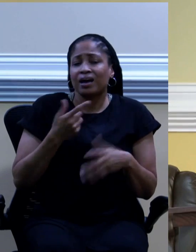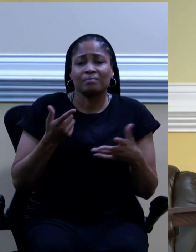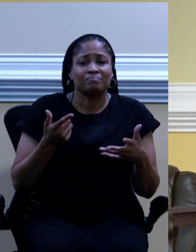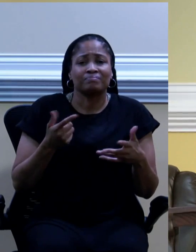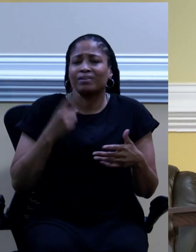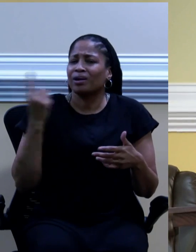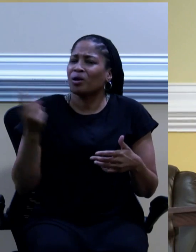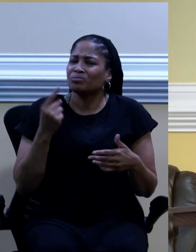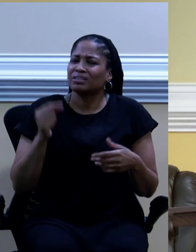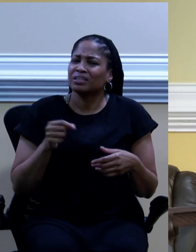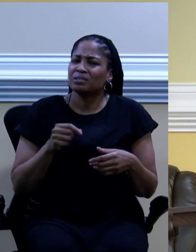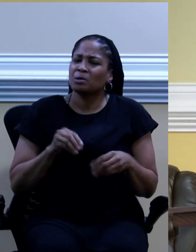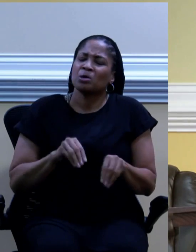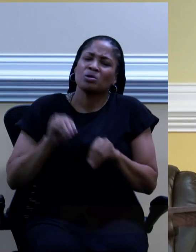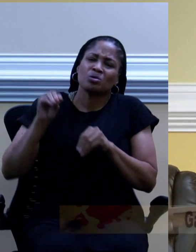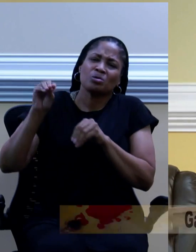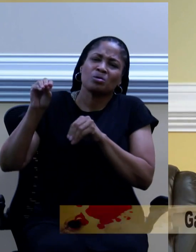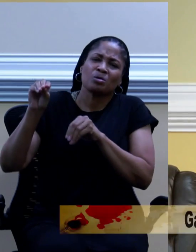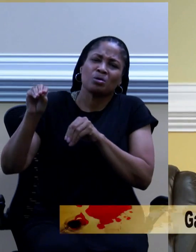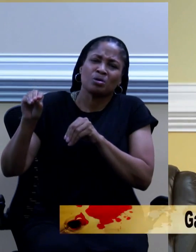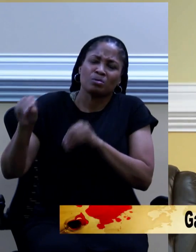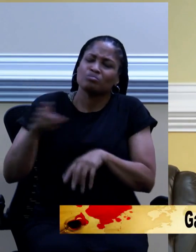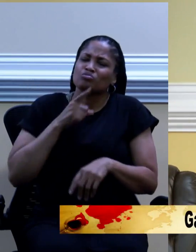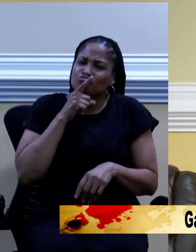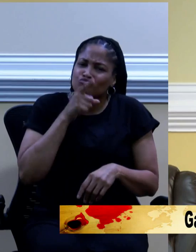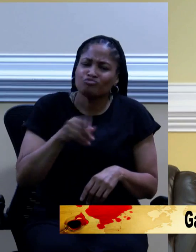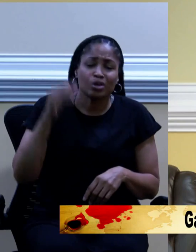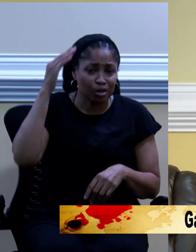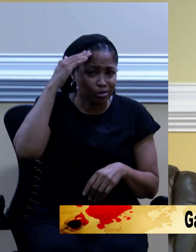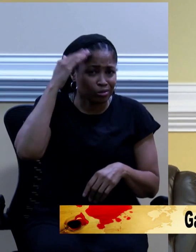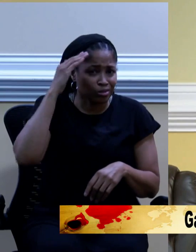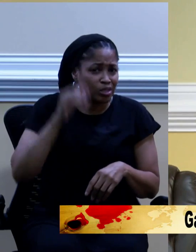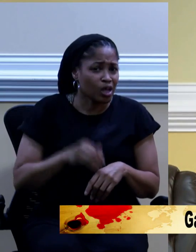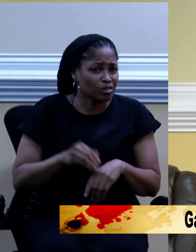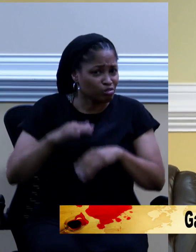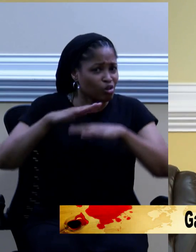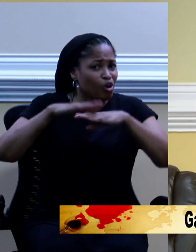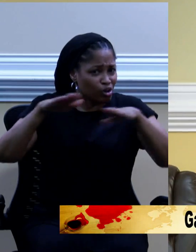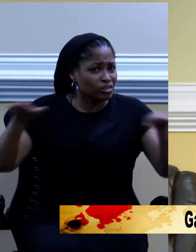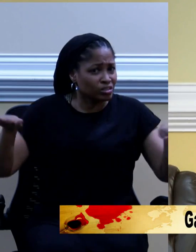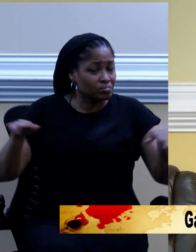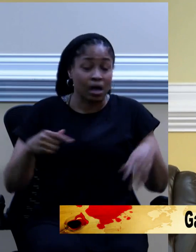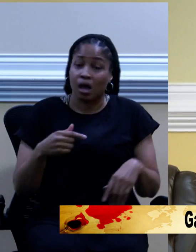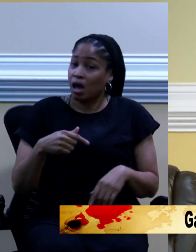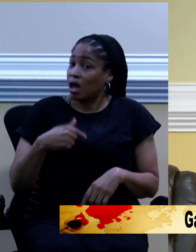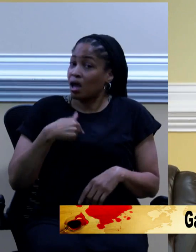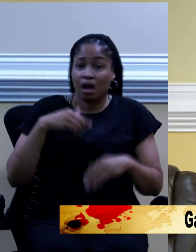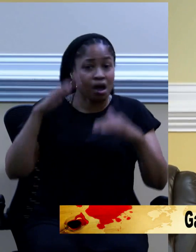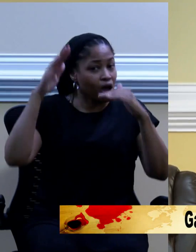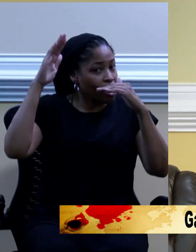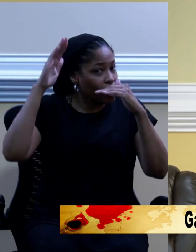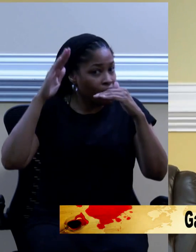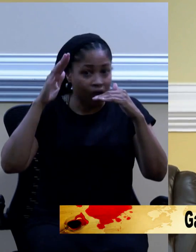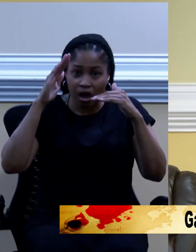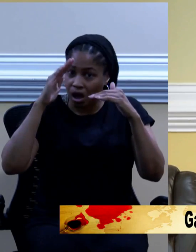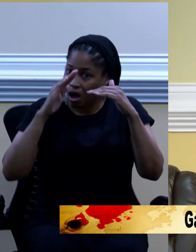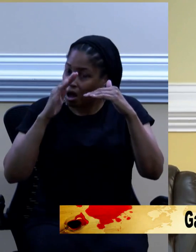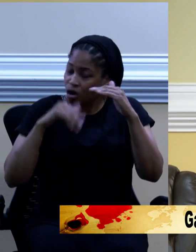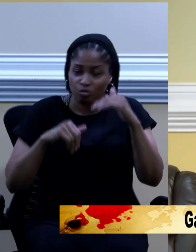I'm just putting some real knowledge on the table. I hope if somebody take this, because this means